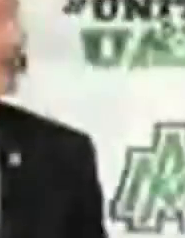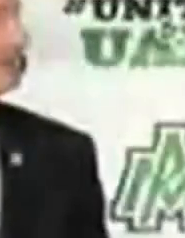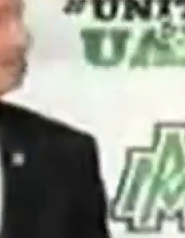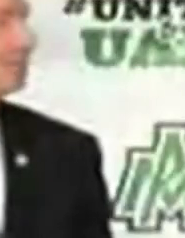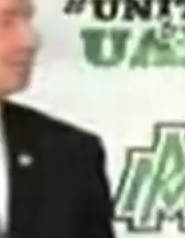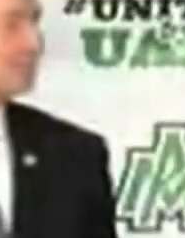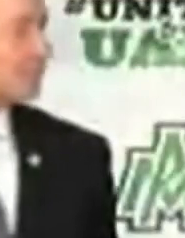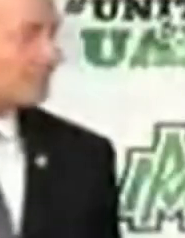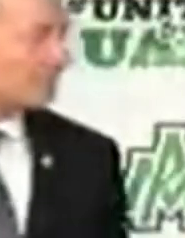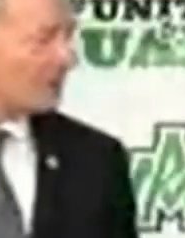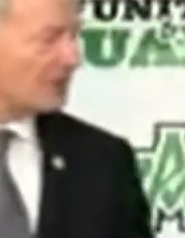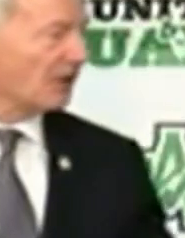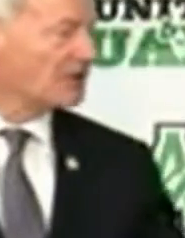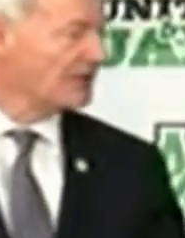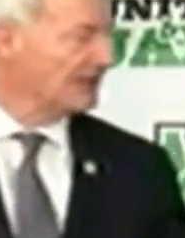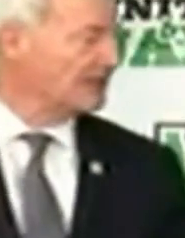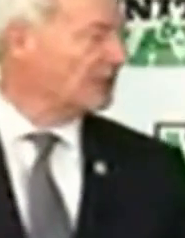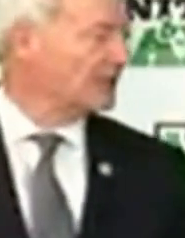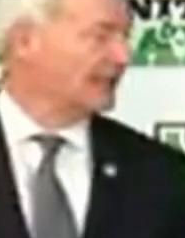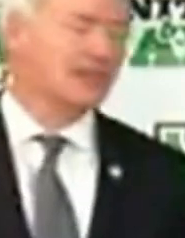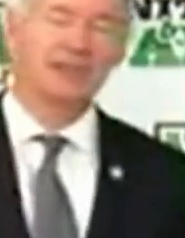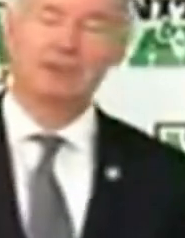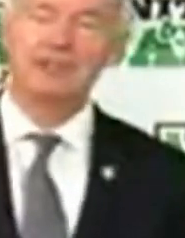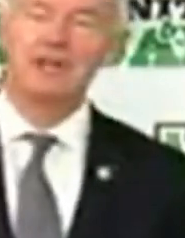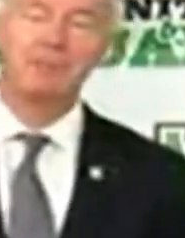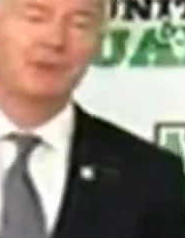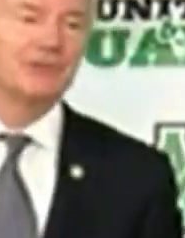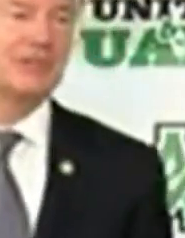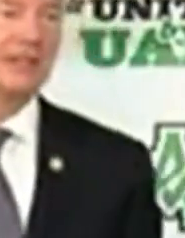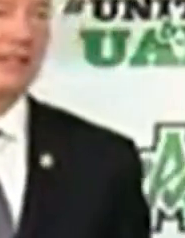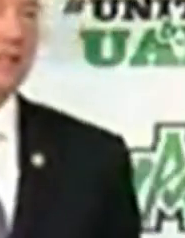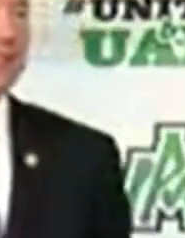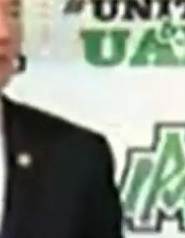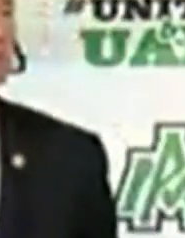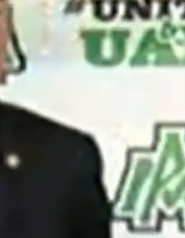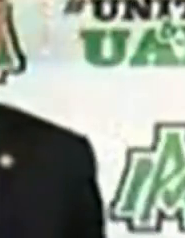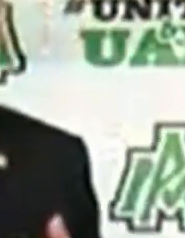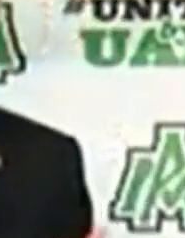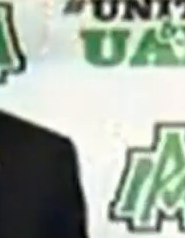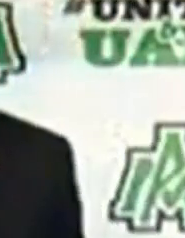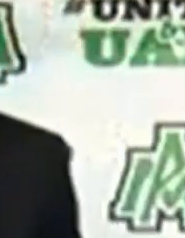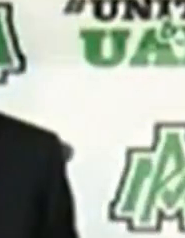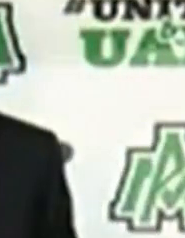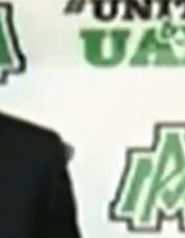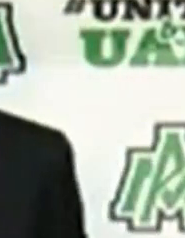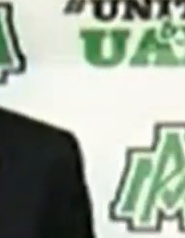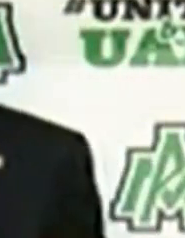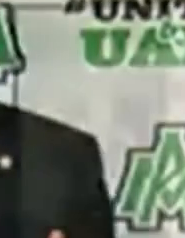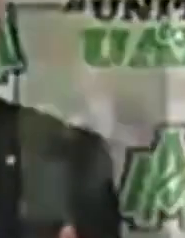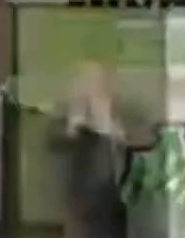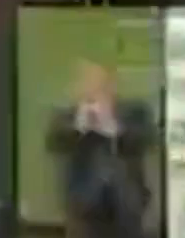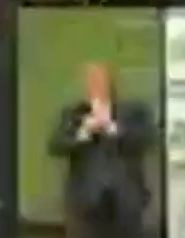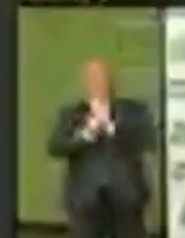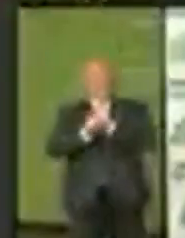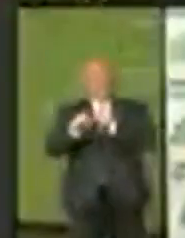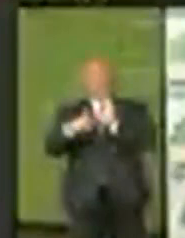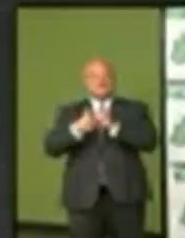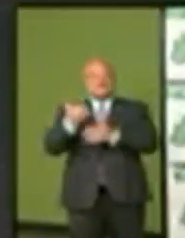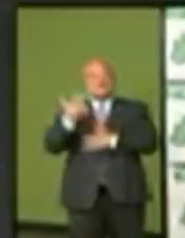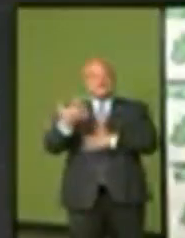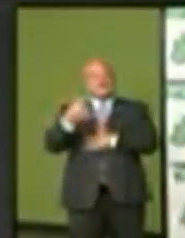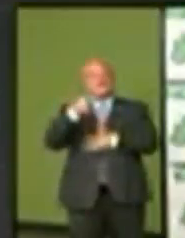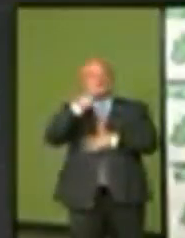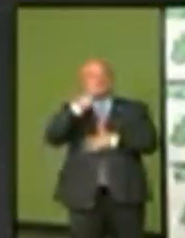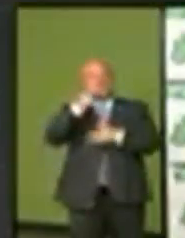this starts in looking at some of the numbers in terms of the regions of our state, and these are the 5